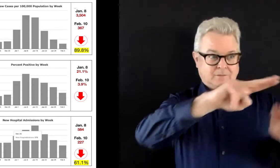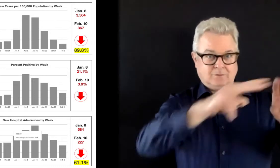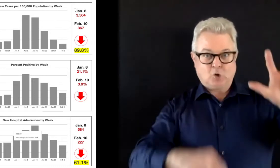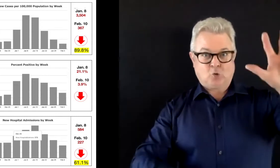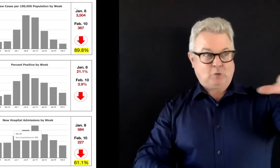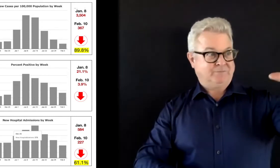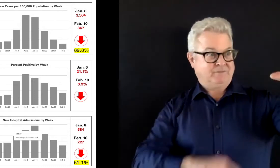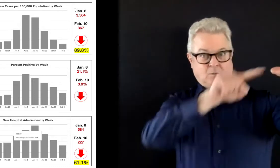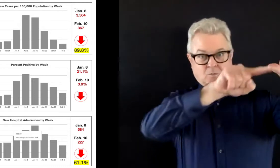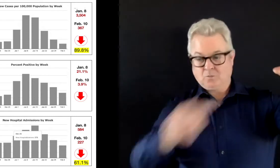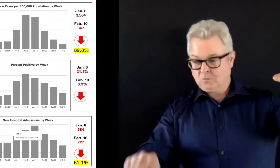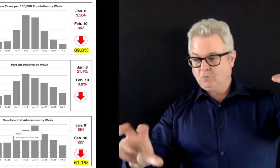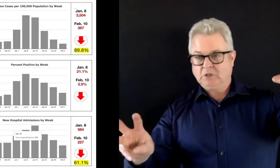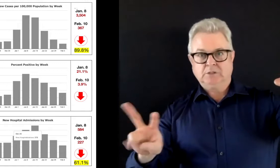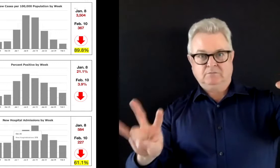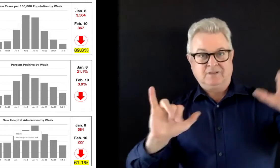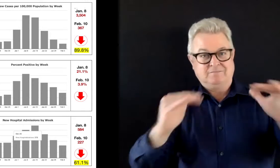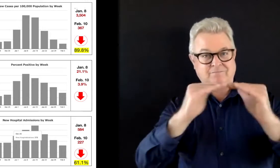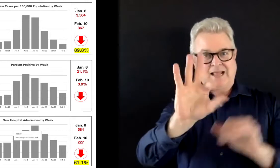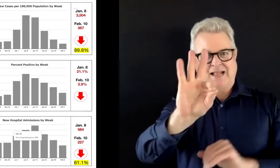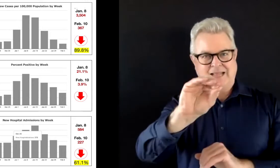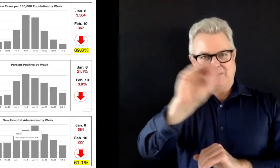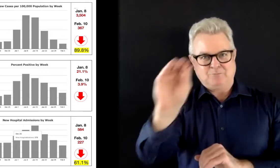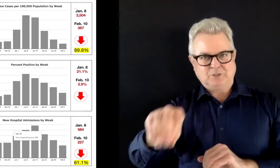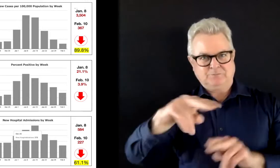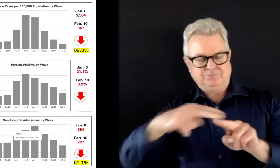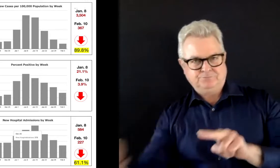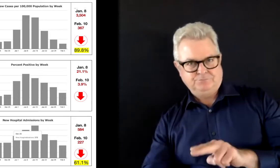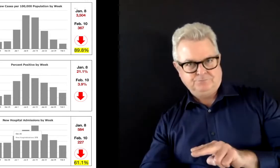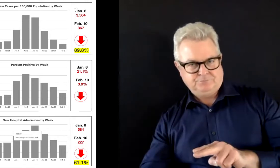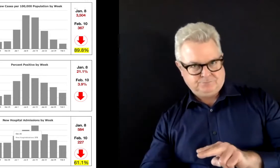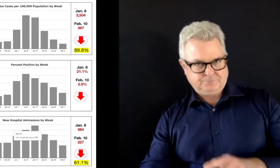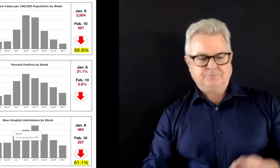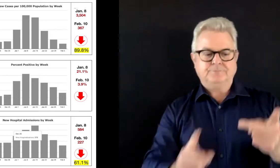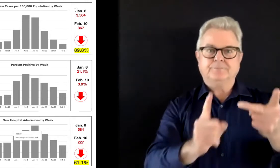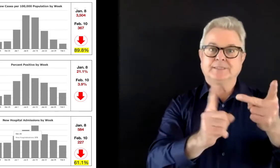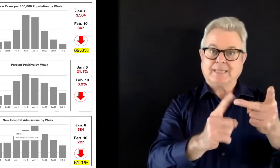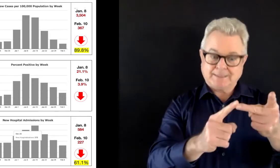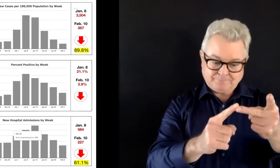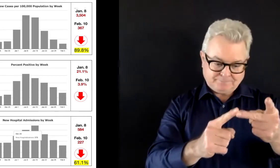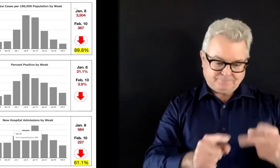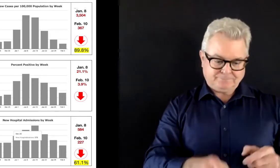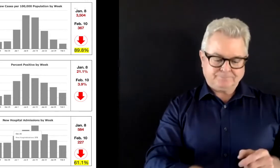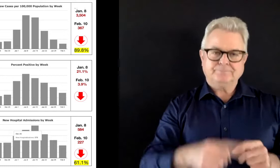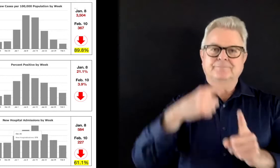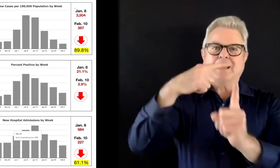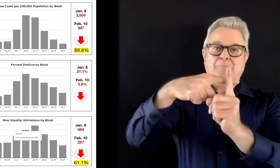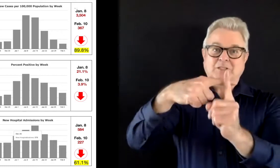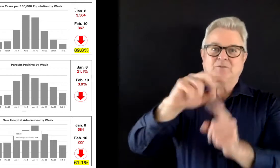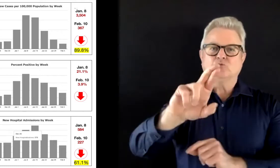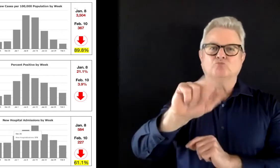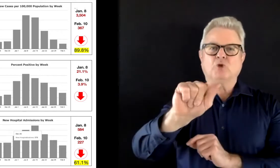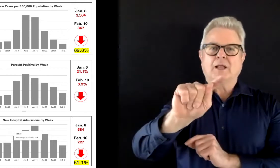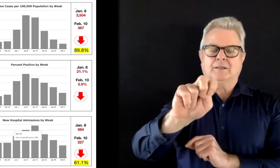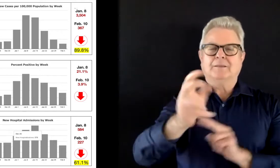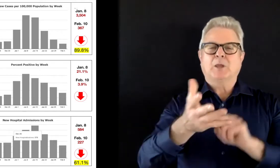plummeted to 367 positivity cases. That is a 90% decrease.